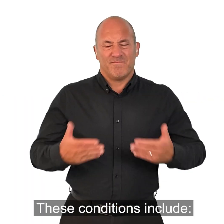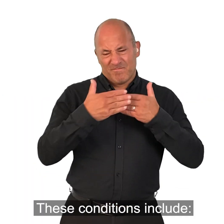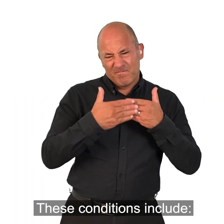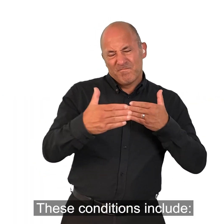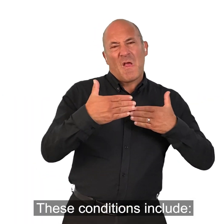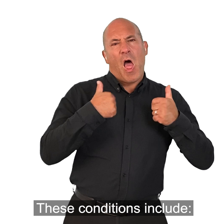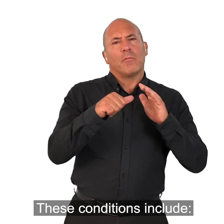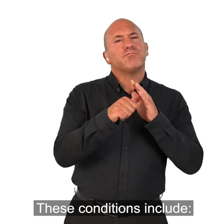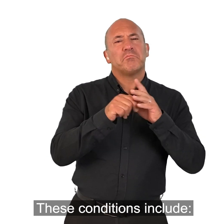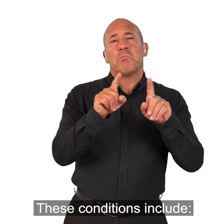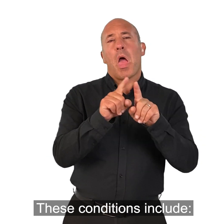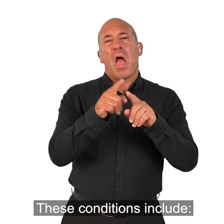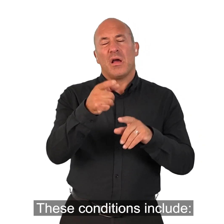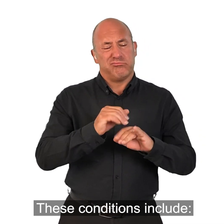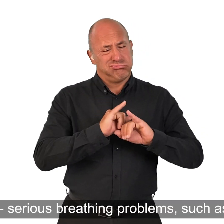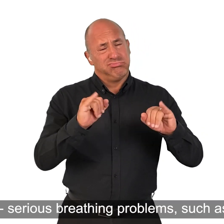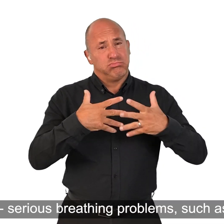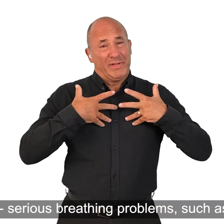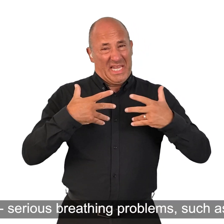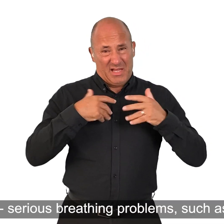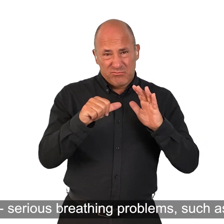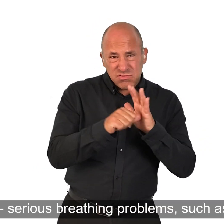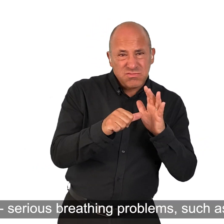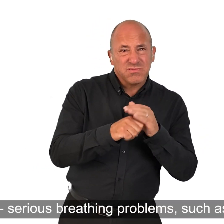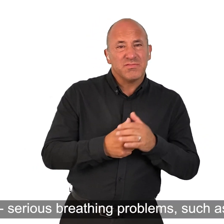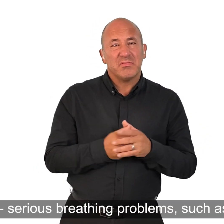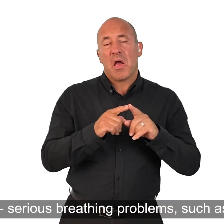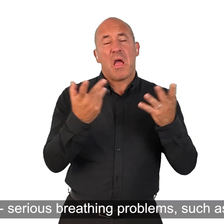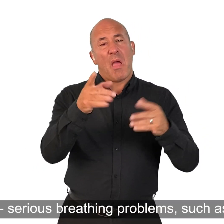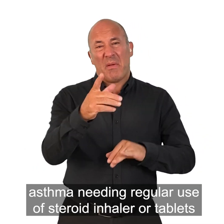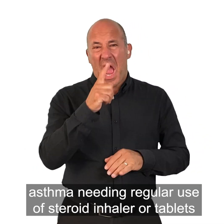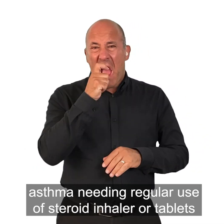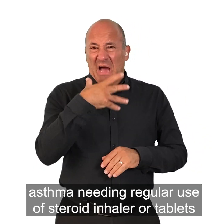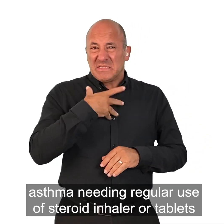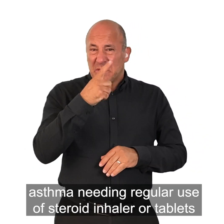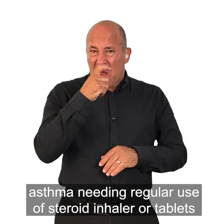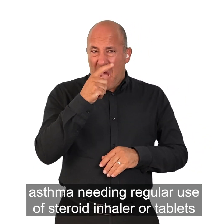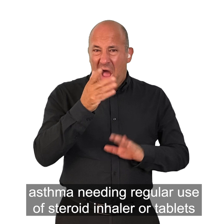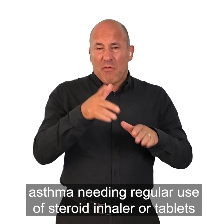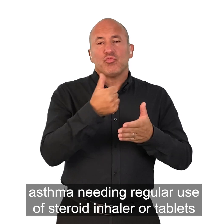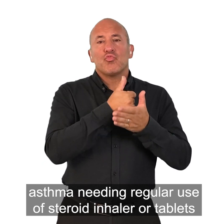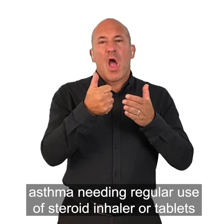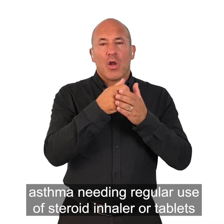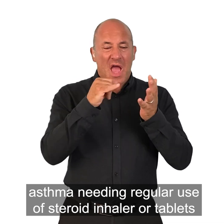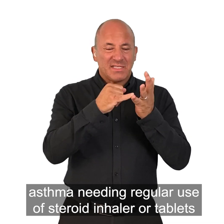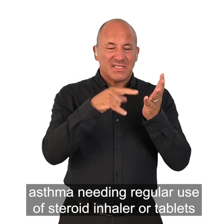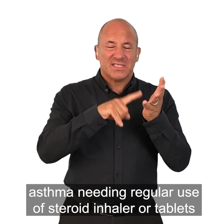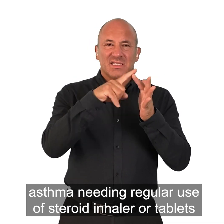These conditions include serious breathing problems such as asthma, needing regular use of steroid inhaler